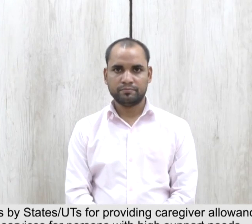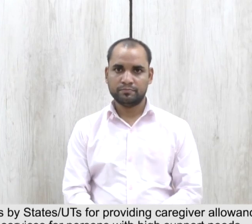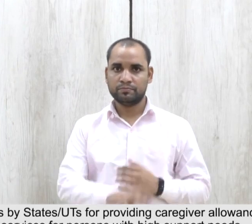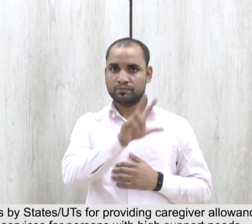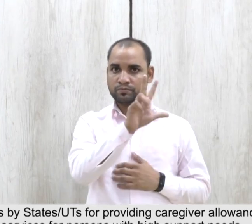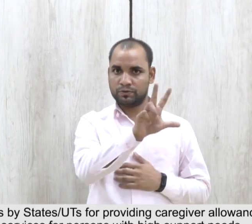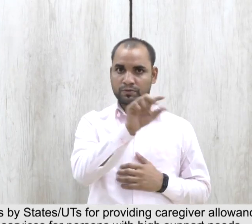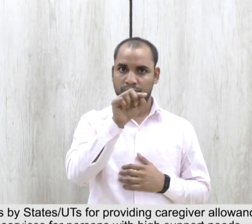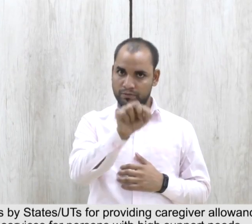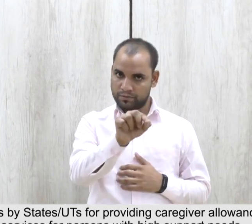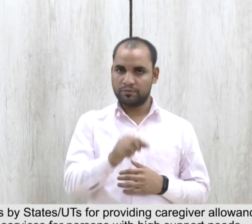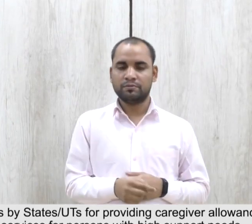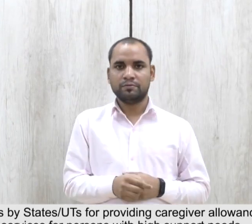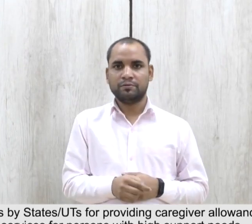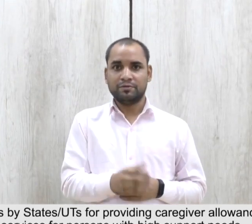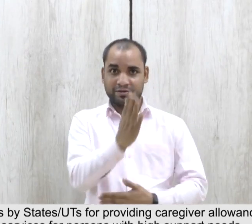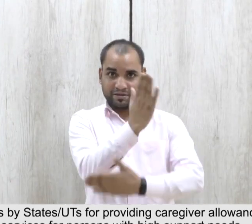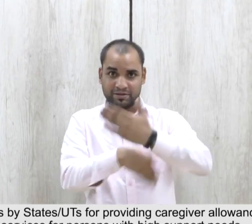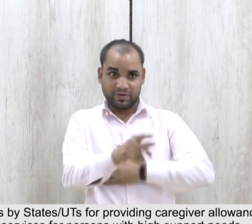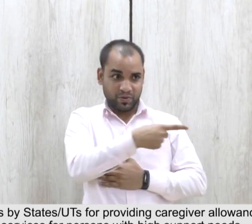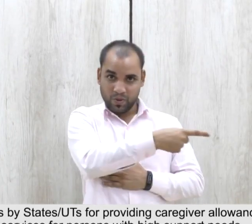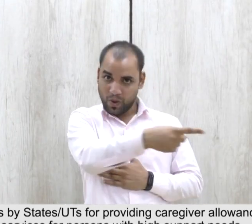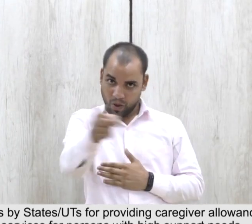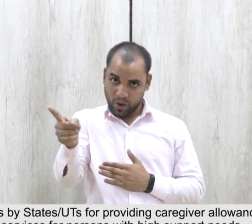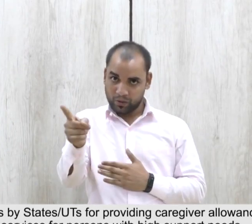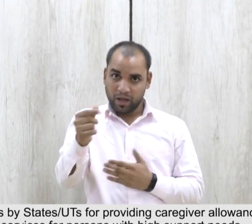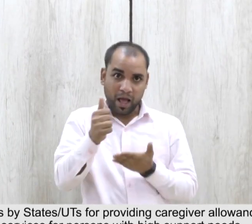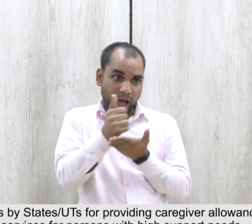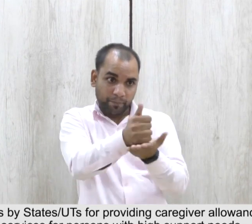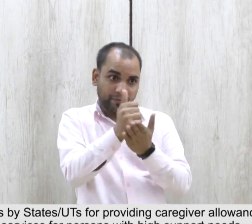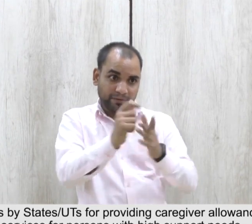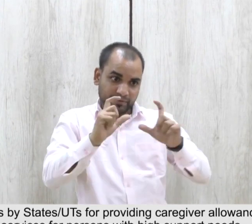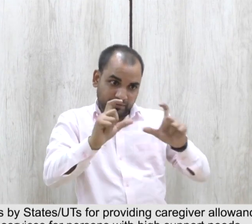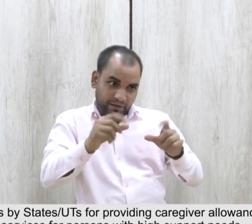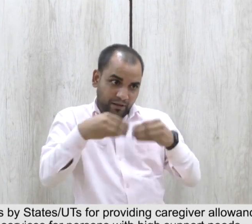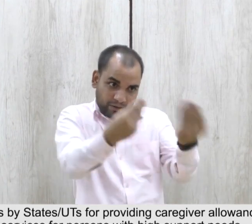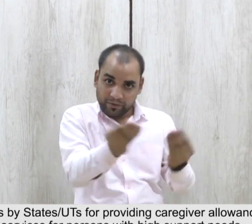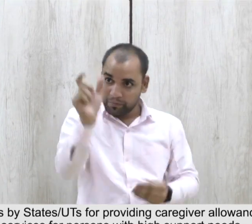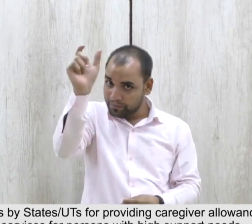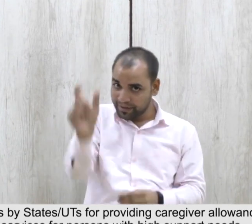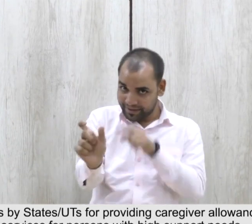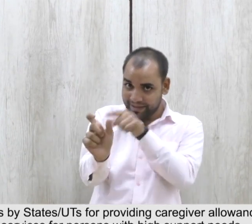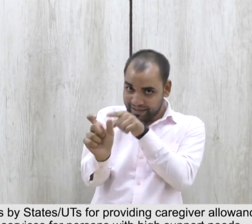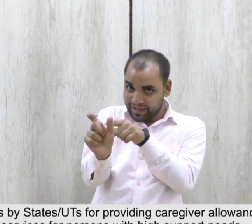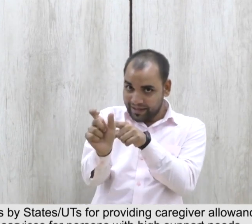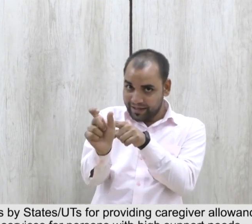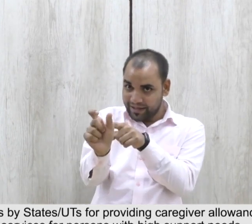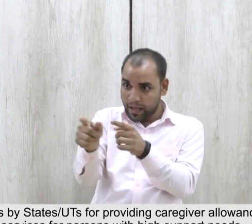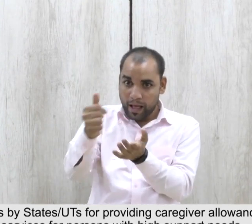Developing schemes by states, union territories for providing caregiver allowance and other support services for persons with high